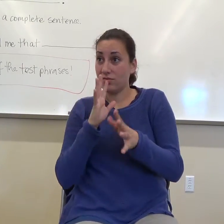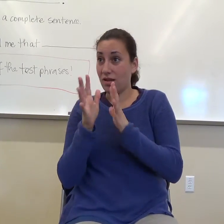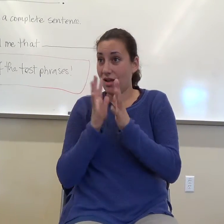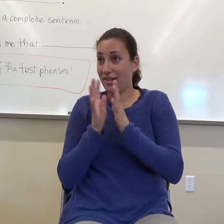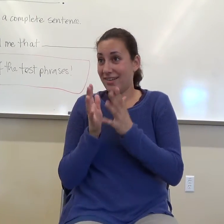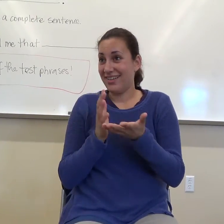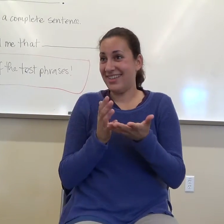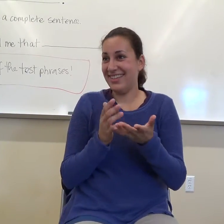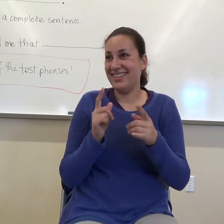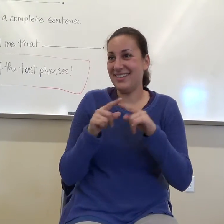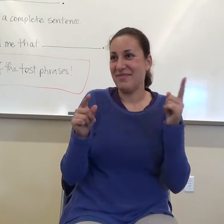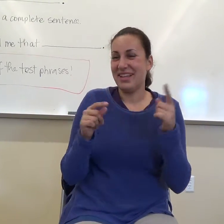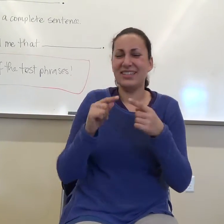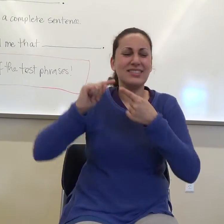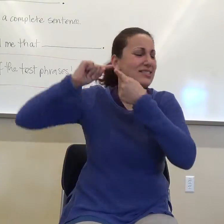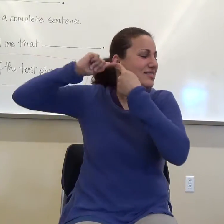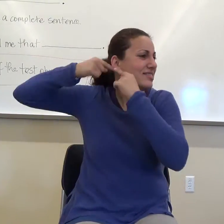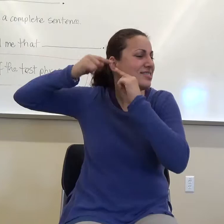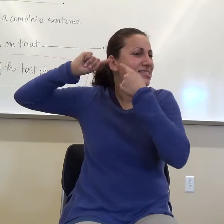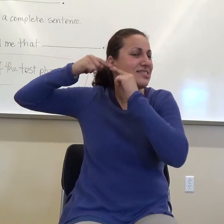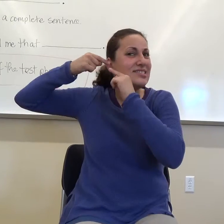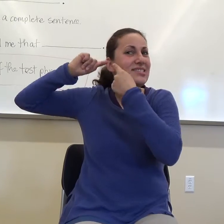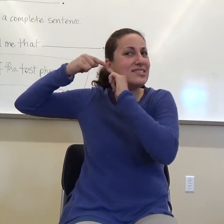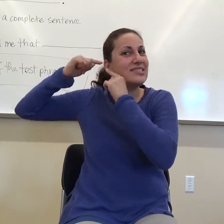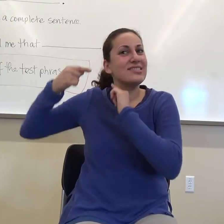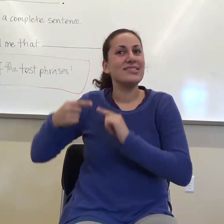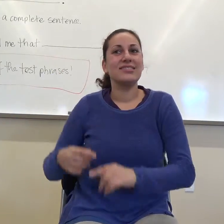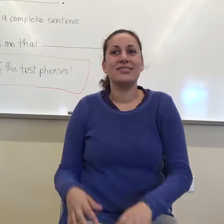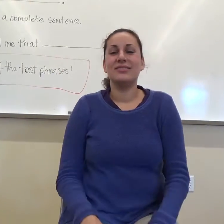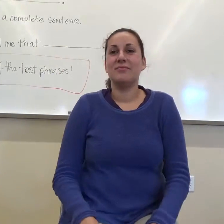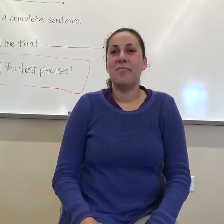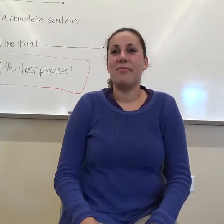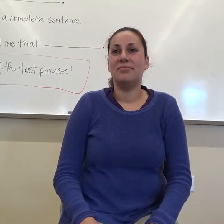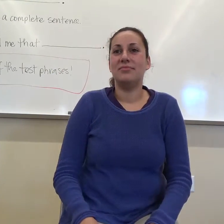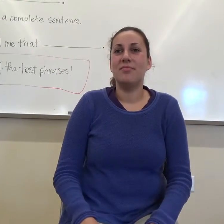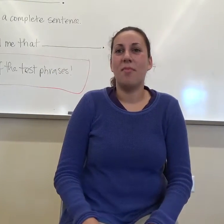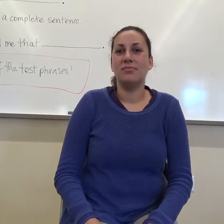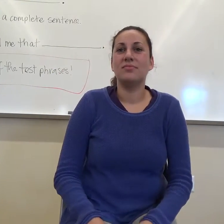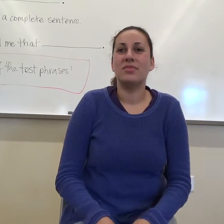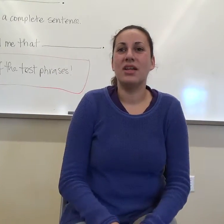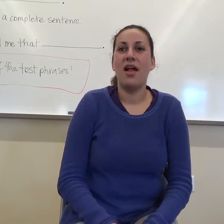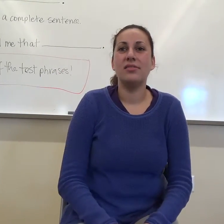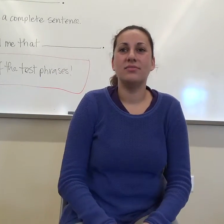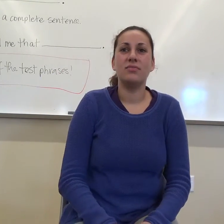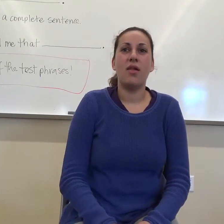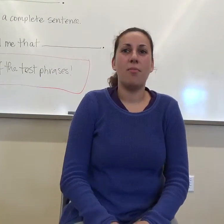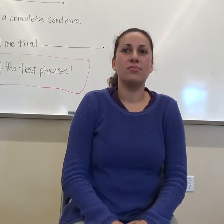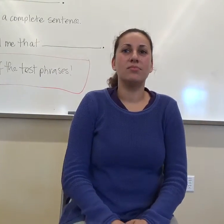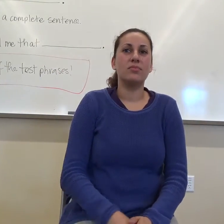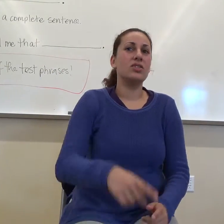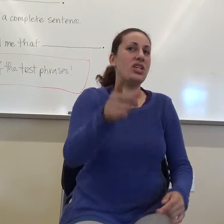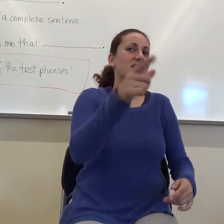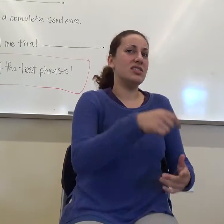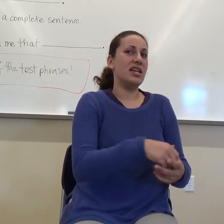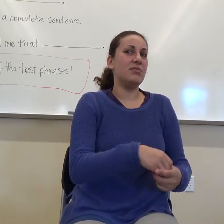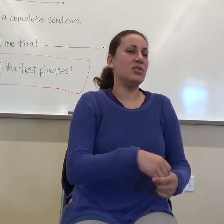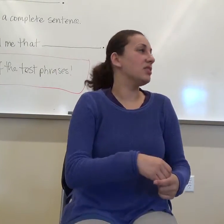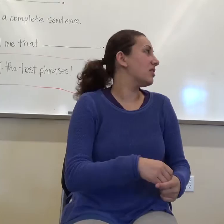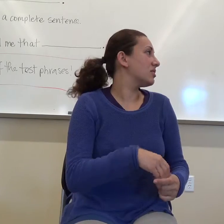there, and I'm just, Now we got an added noise. And then this, yeah, it's like, it's awful. She has the same too, though.